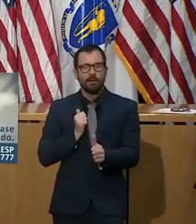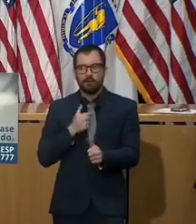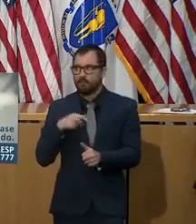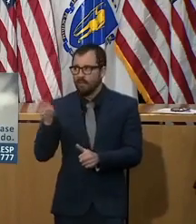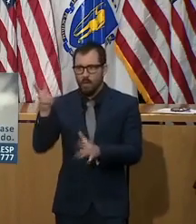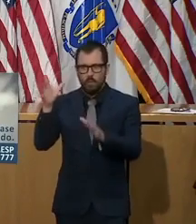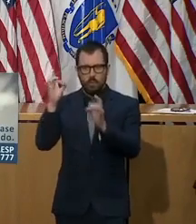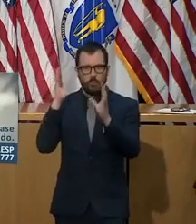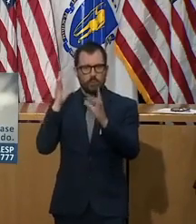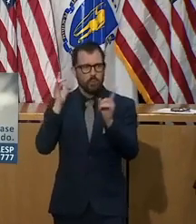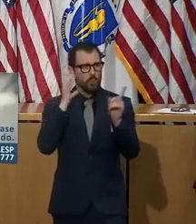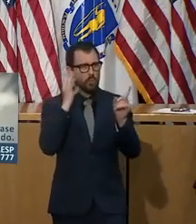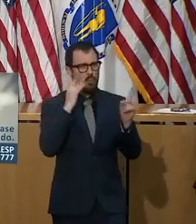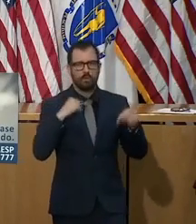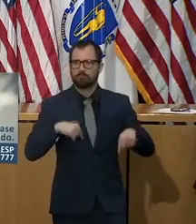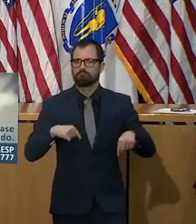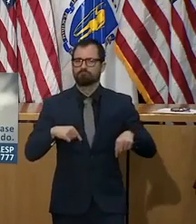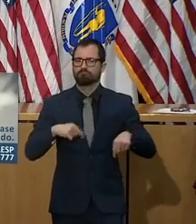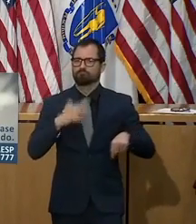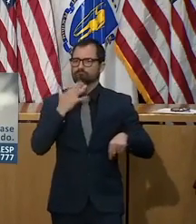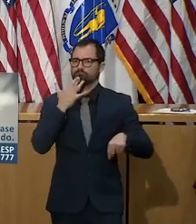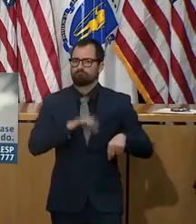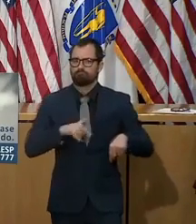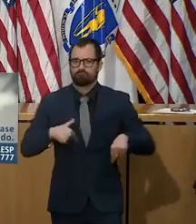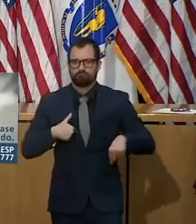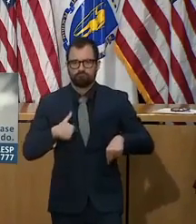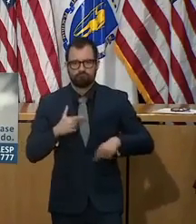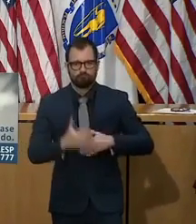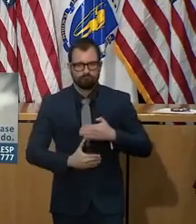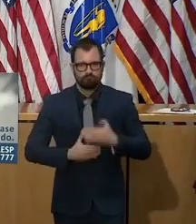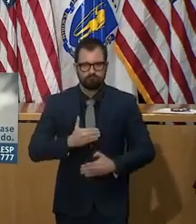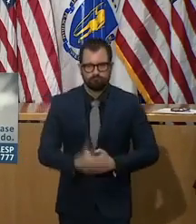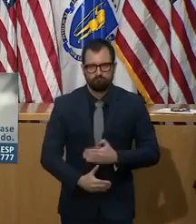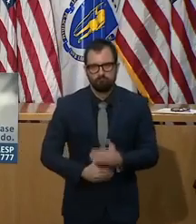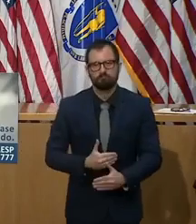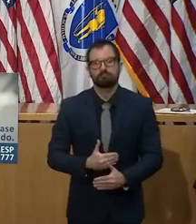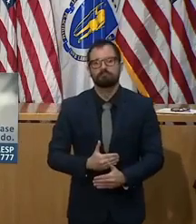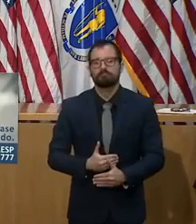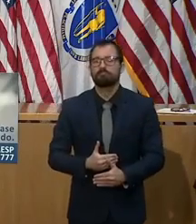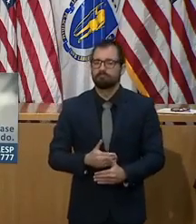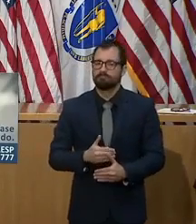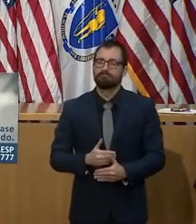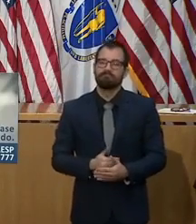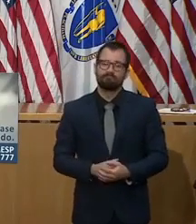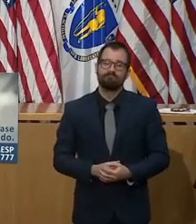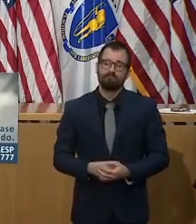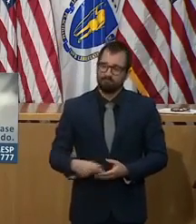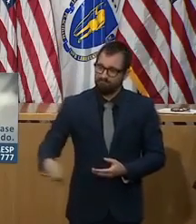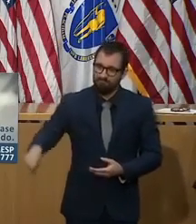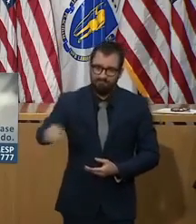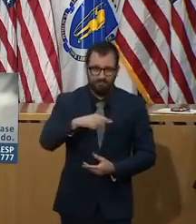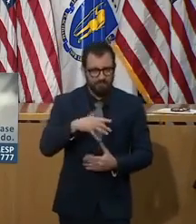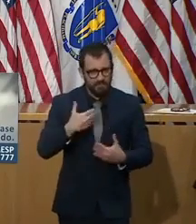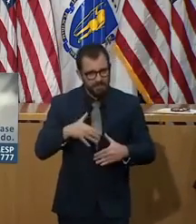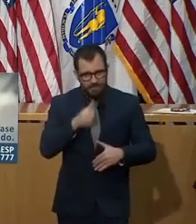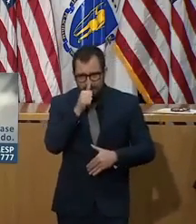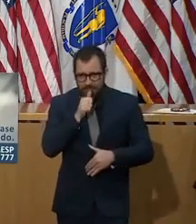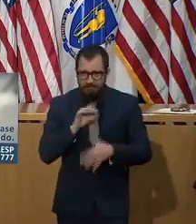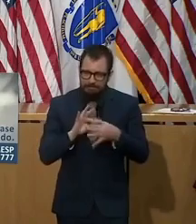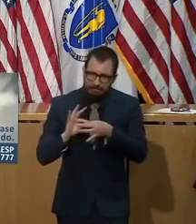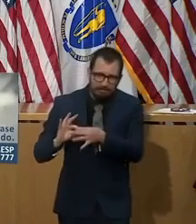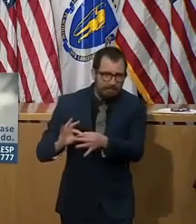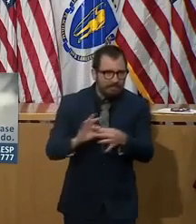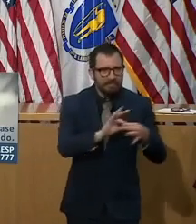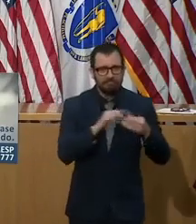definitely sacrificed, and they've definitely played their part. And together with our world-class hospitals, medical workers,